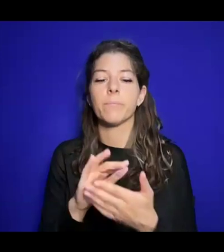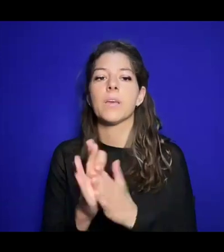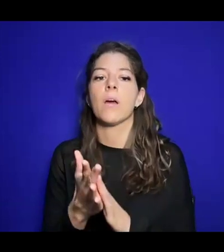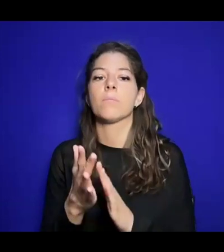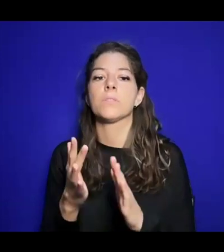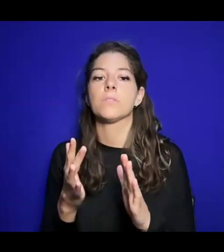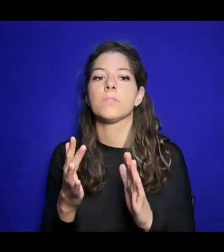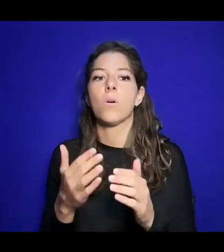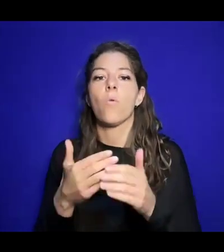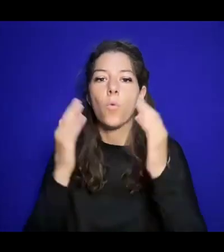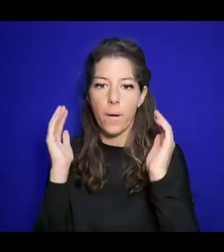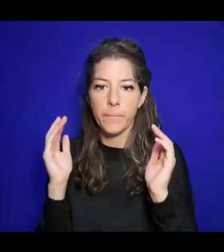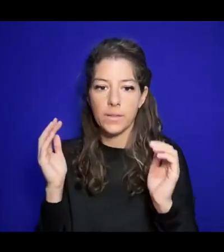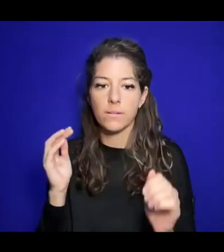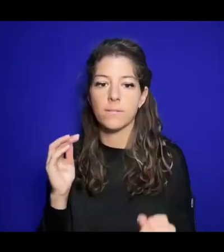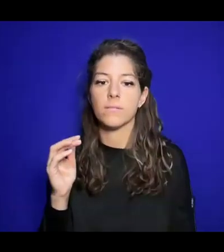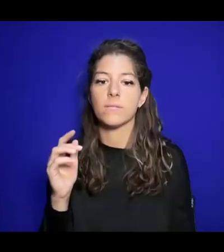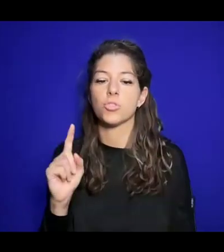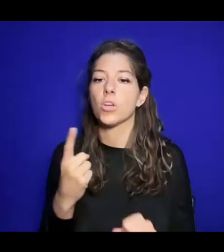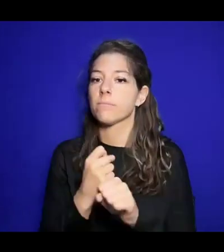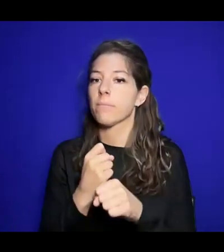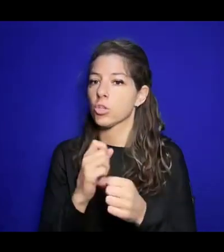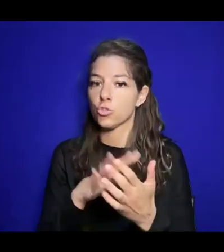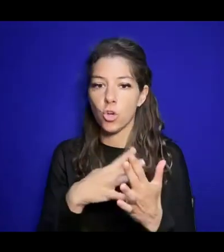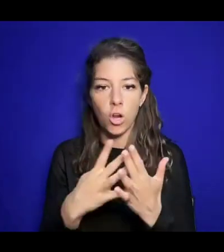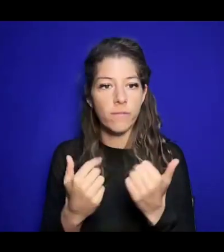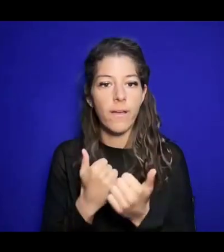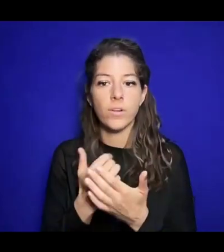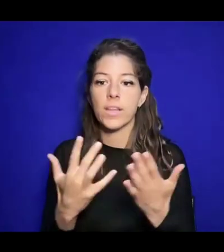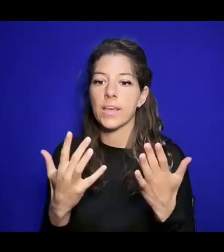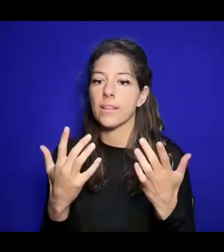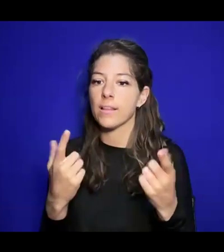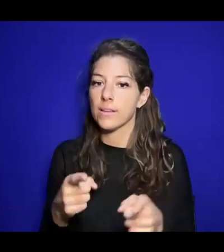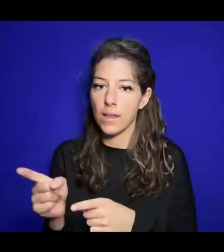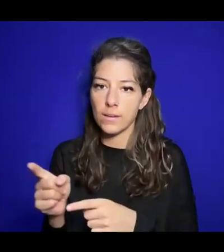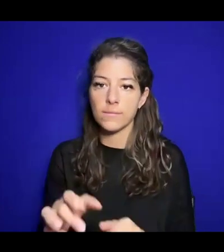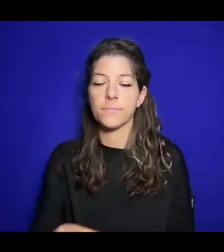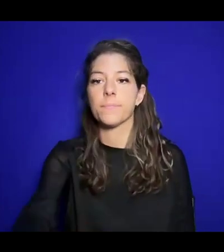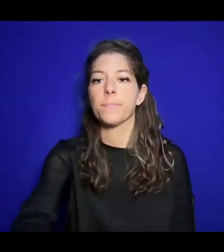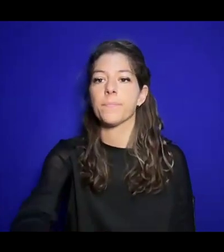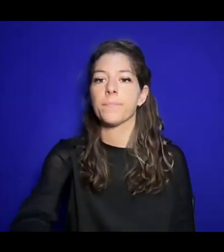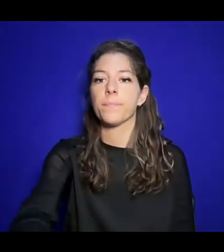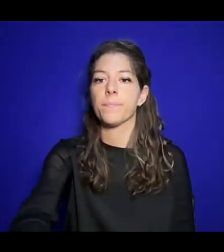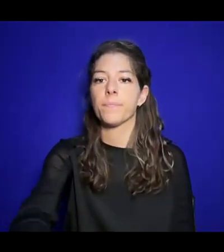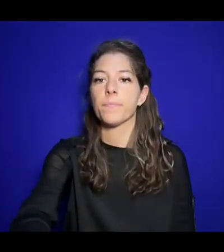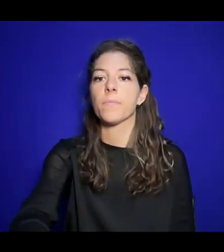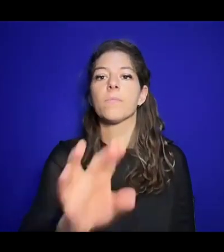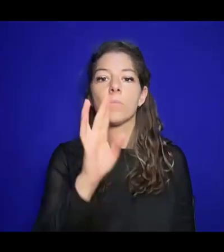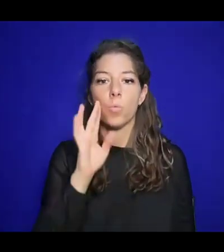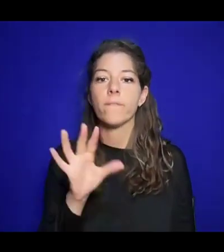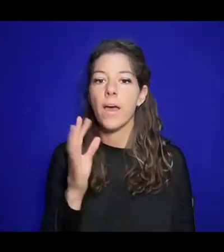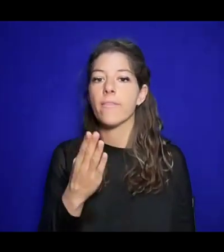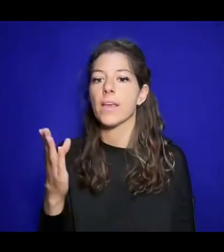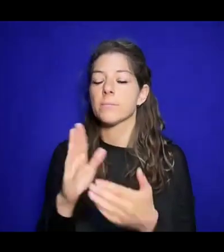It becomes just so overpowering. So just make your chart of everything that has to be done and do it. You'll find that things